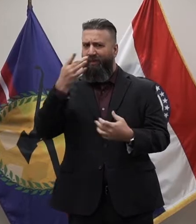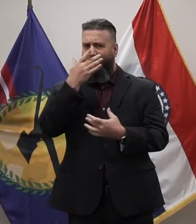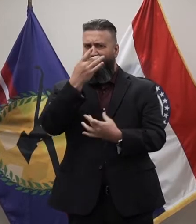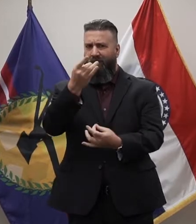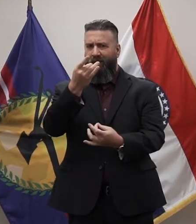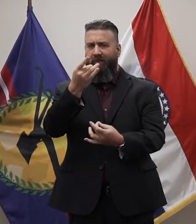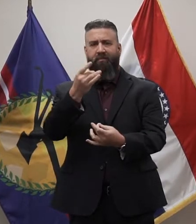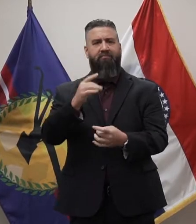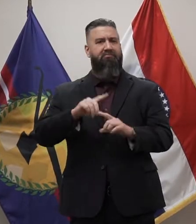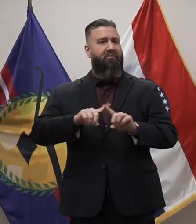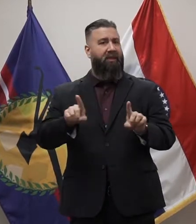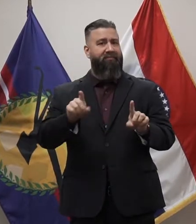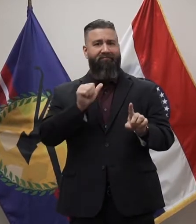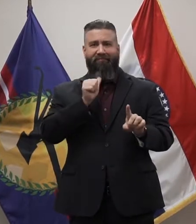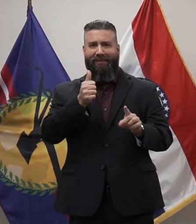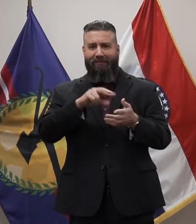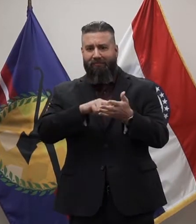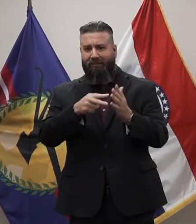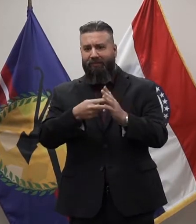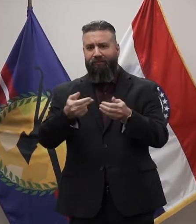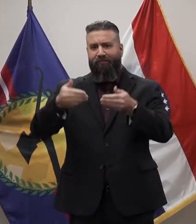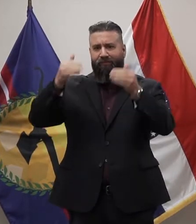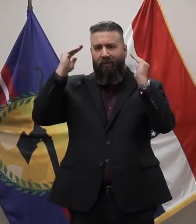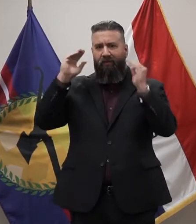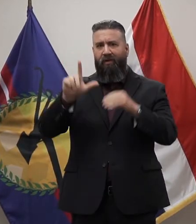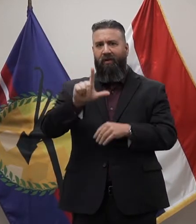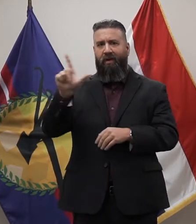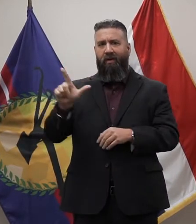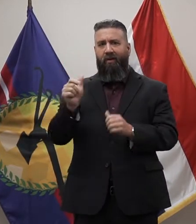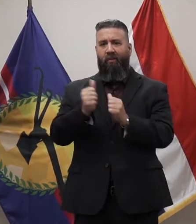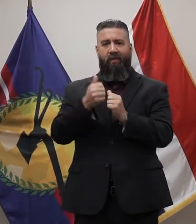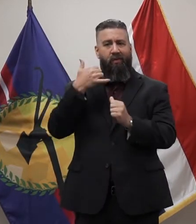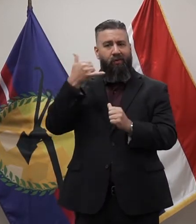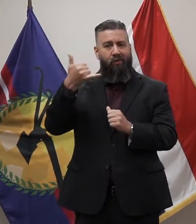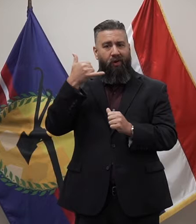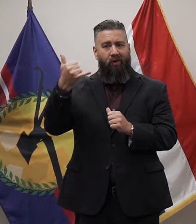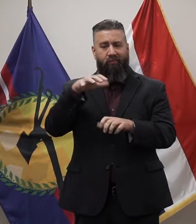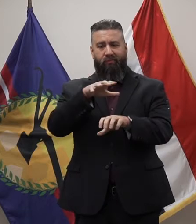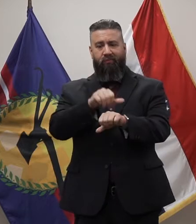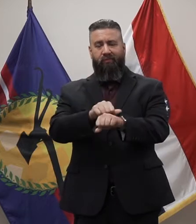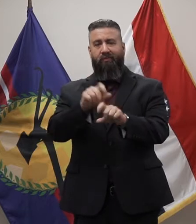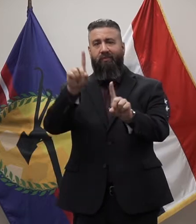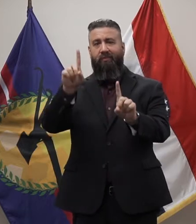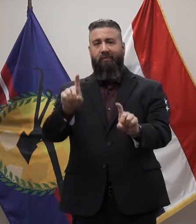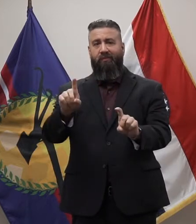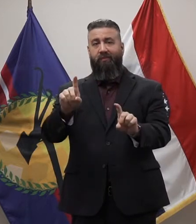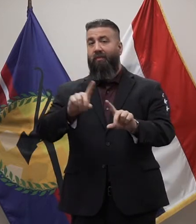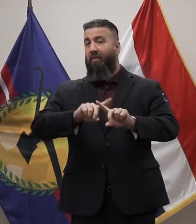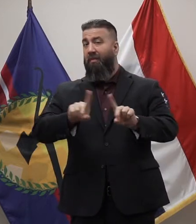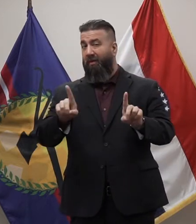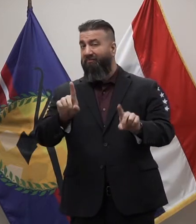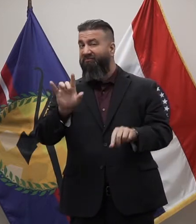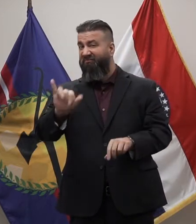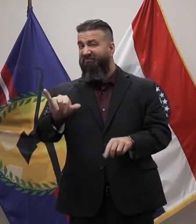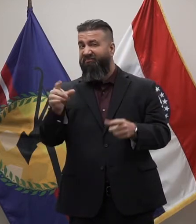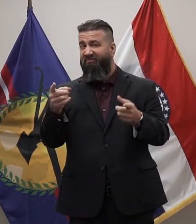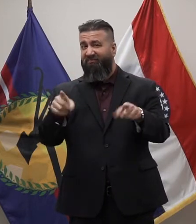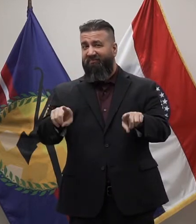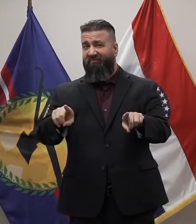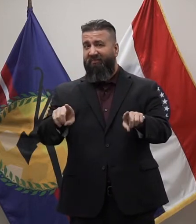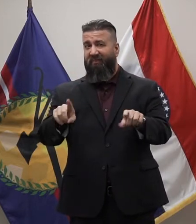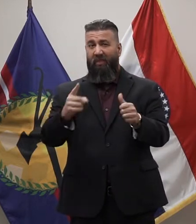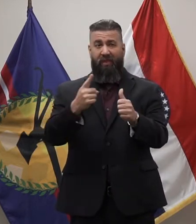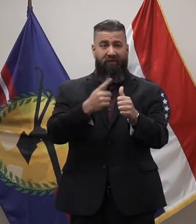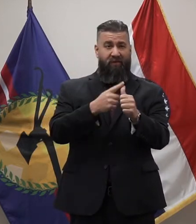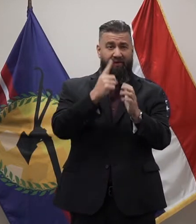to overwhelm the library with calls to reserve a test. However, that's what happened. Within the first hour the tests were